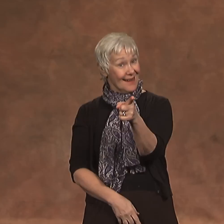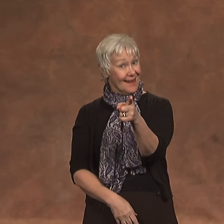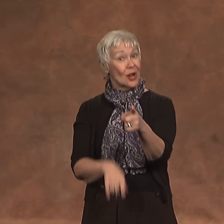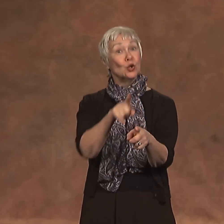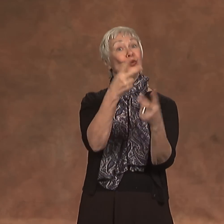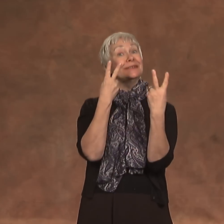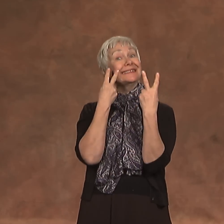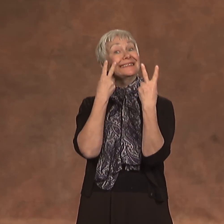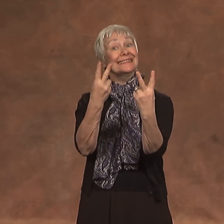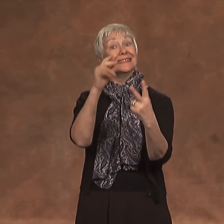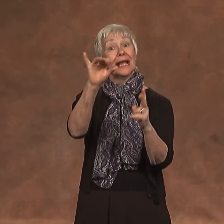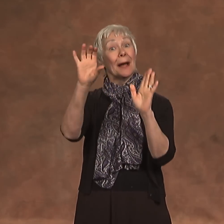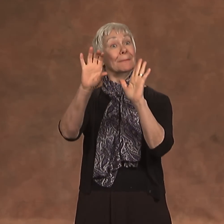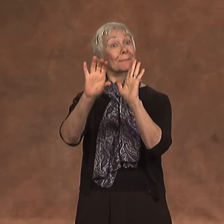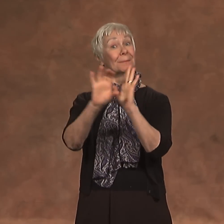Take a moment to look at this picture.